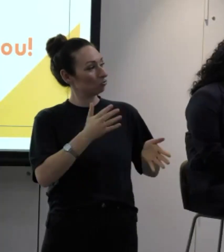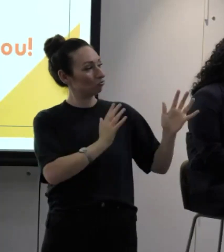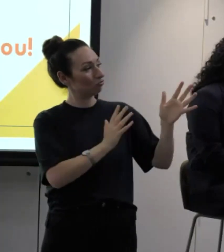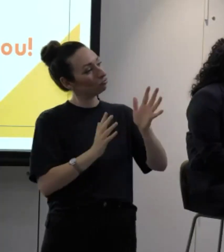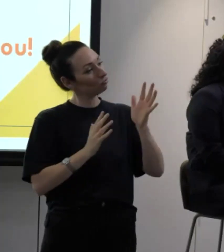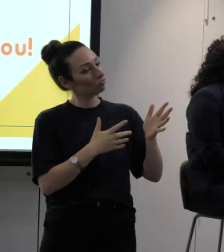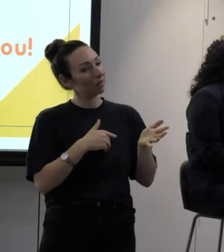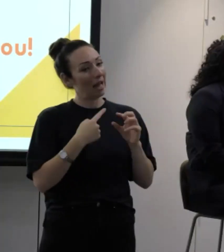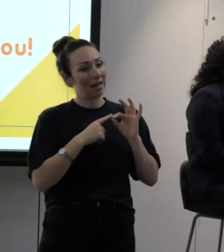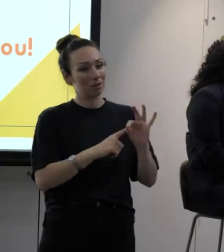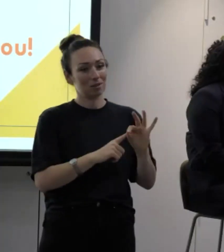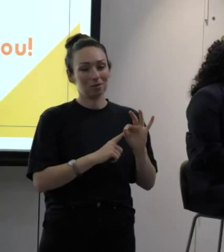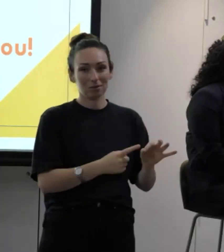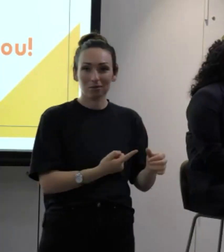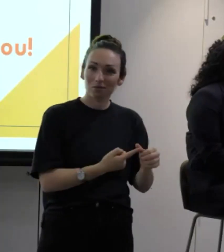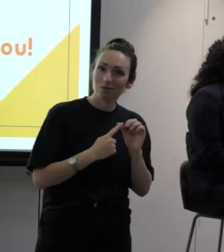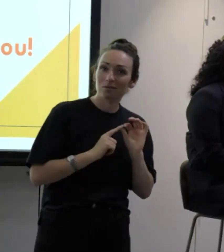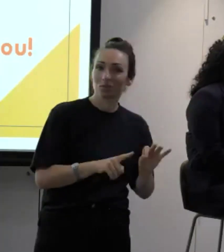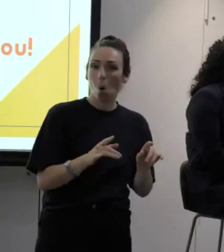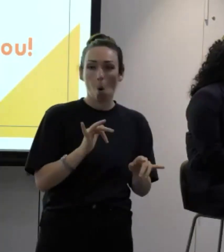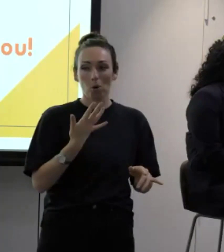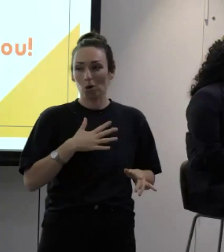have any questions, or if you just want to hang out.